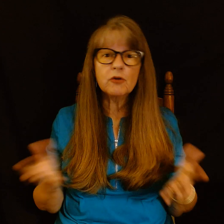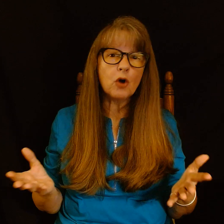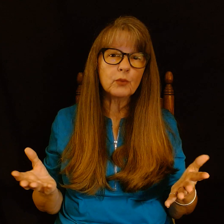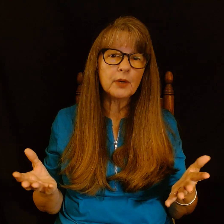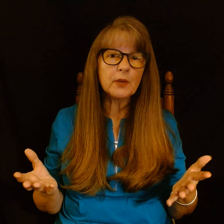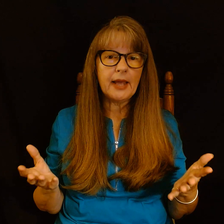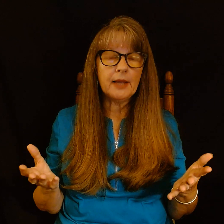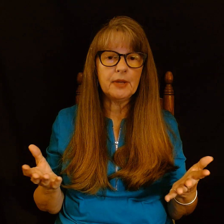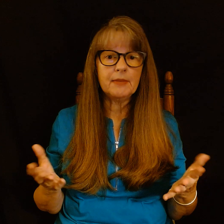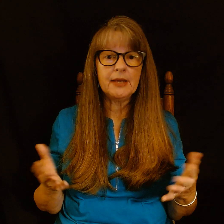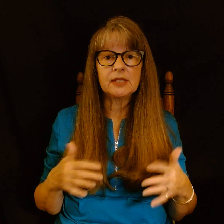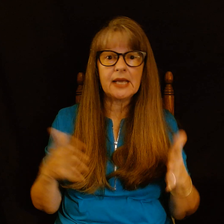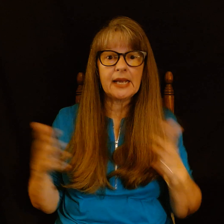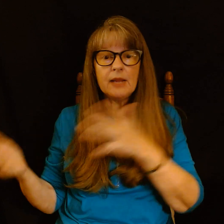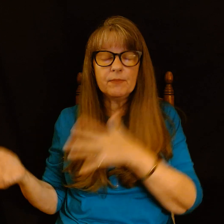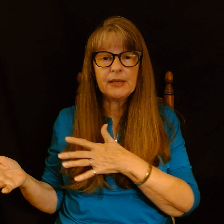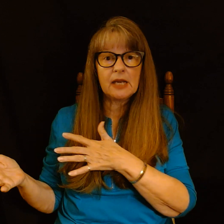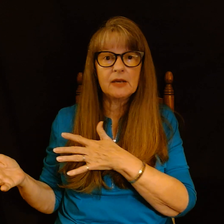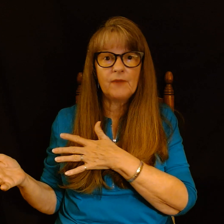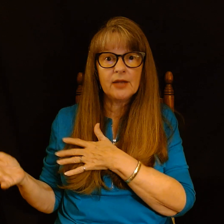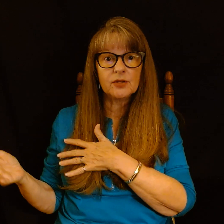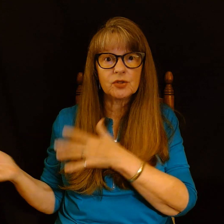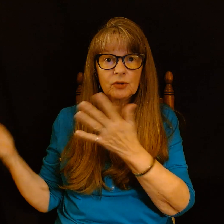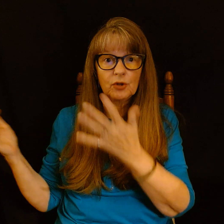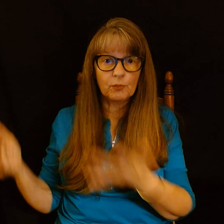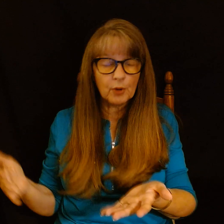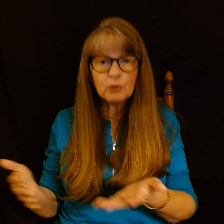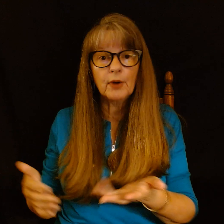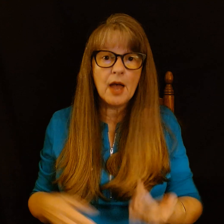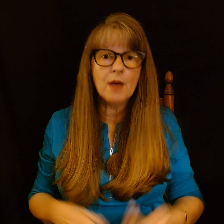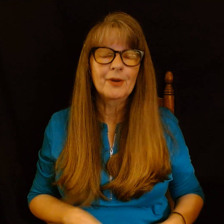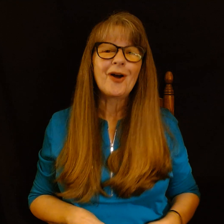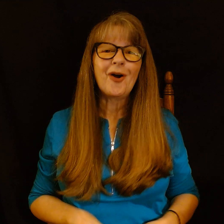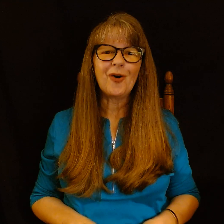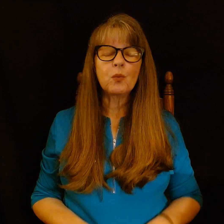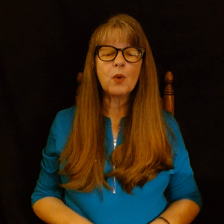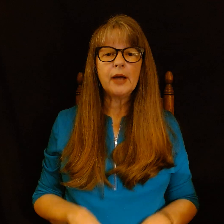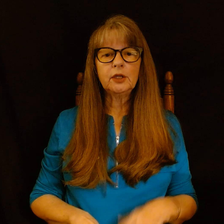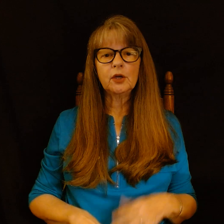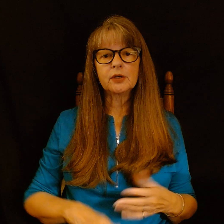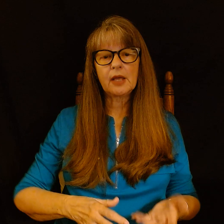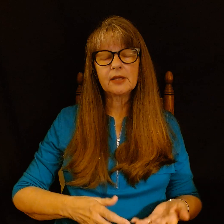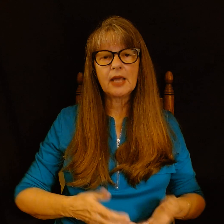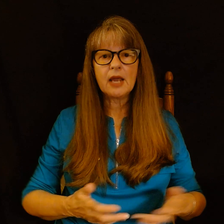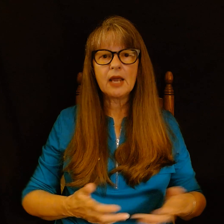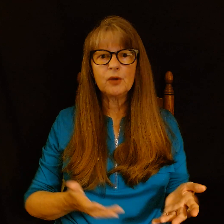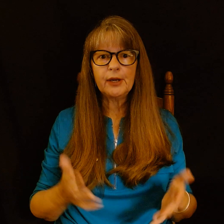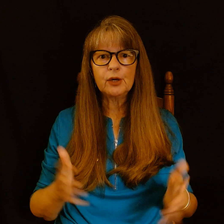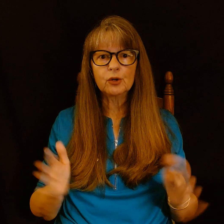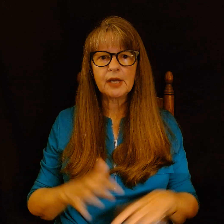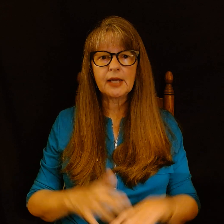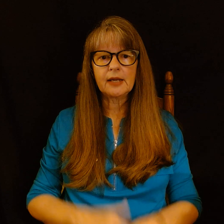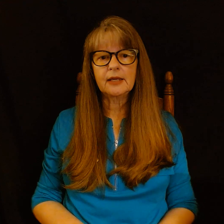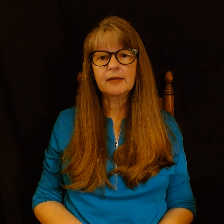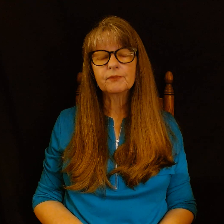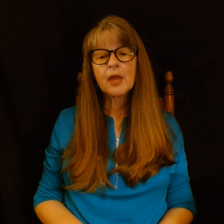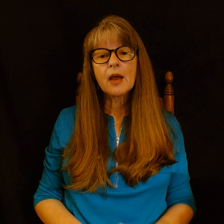really what AP means. Is that AP, is that advanced, program, or what? Because they say AP readers, that kind of thing. But